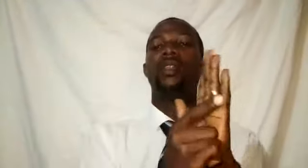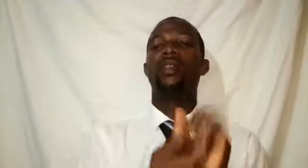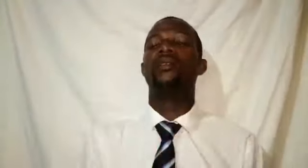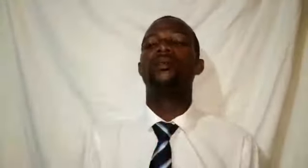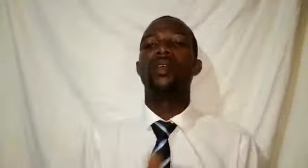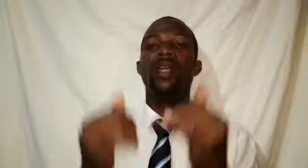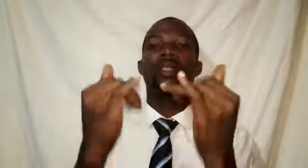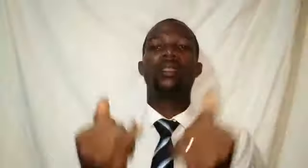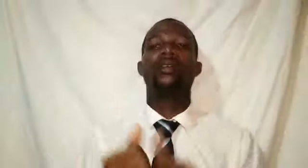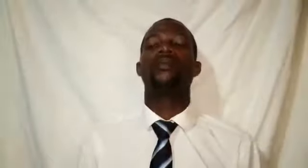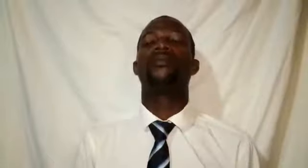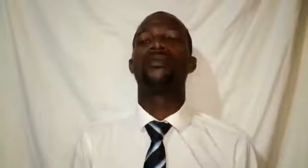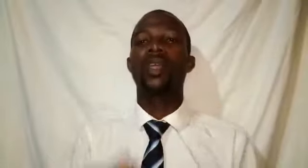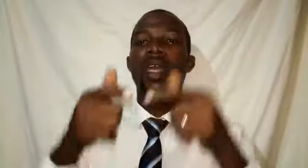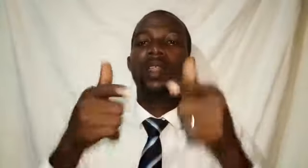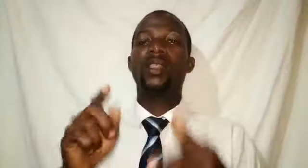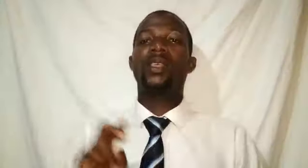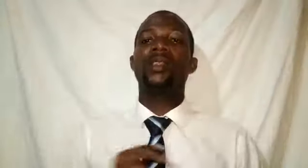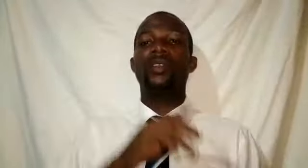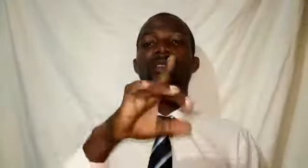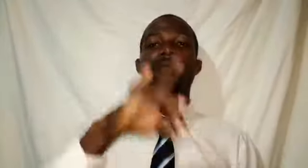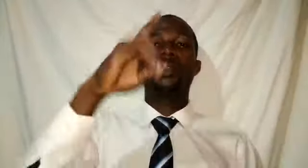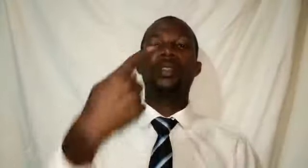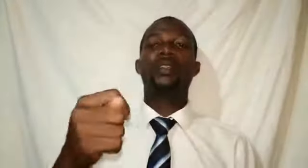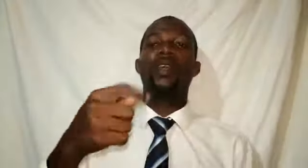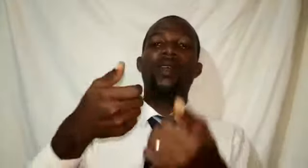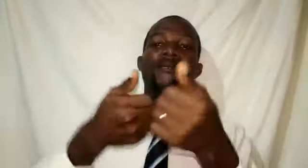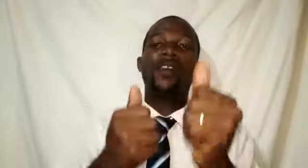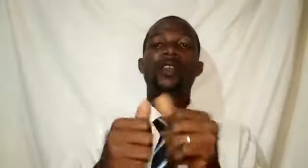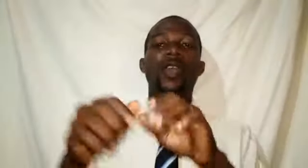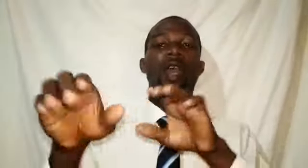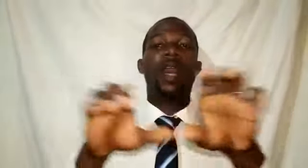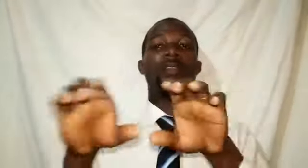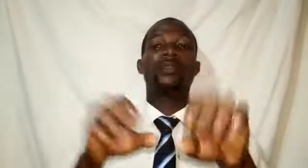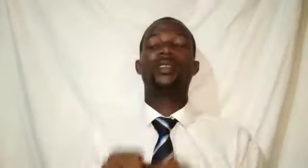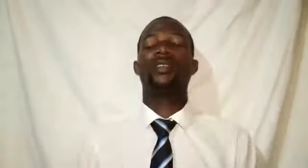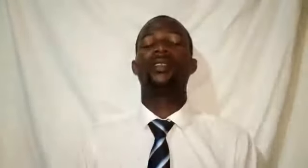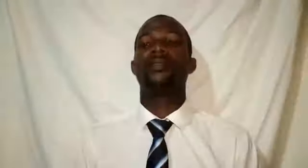Now, let's take the following activities. Number